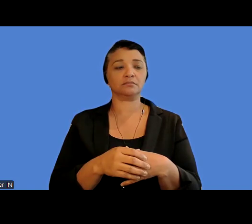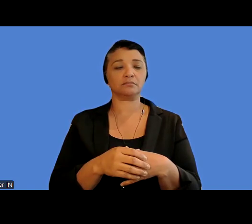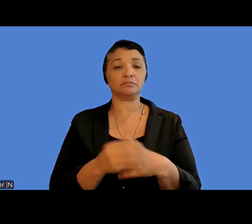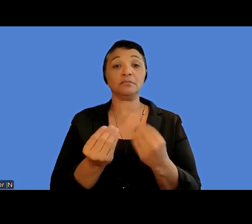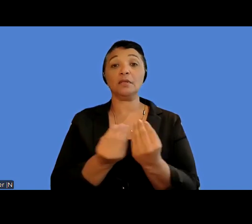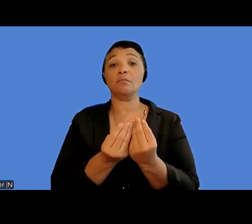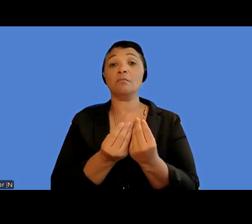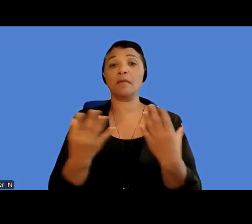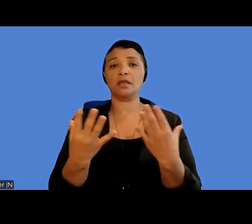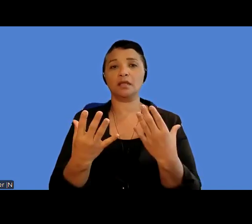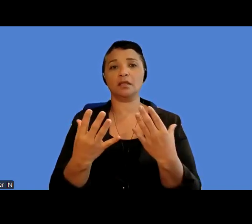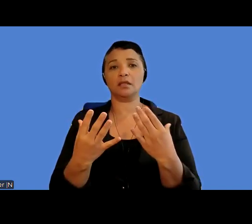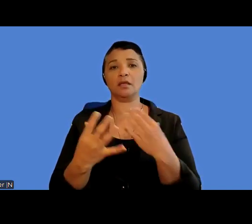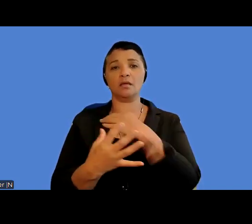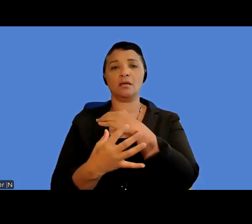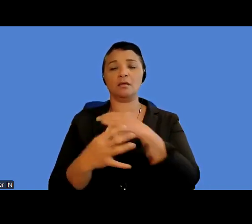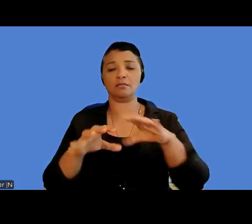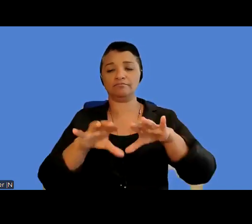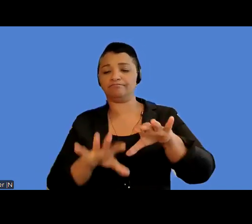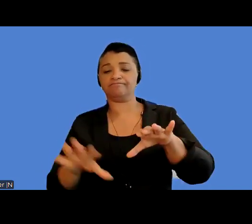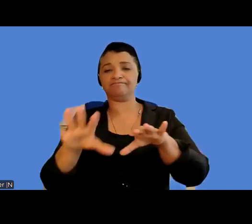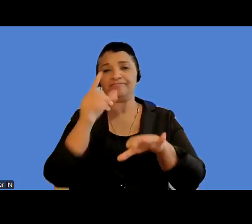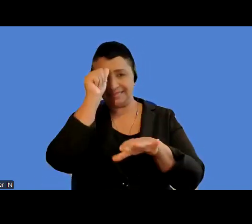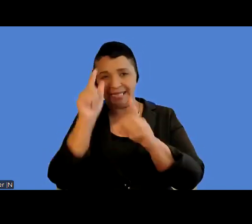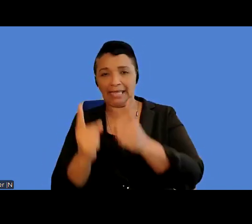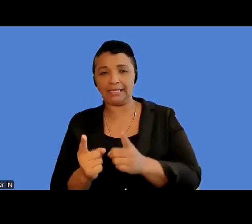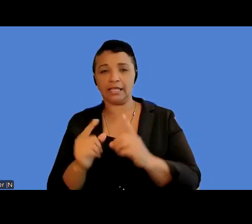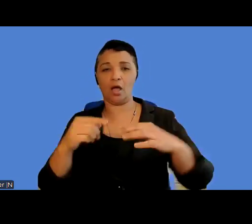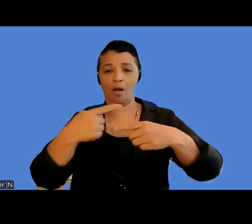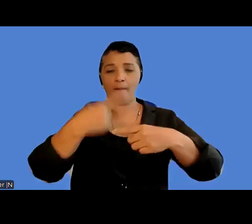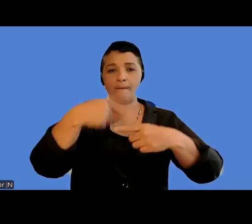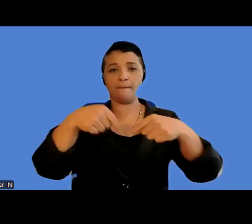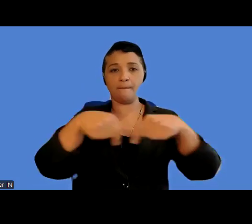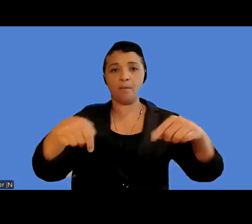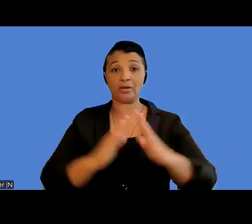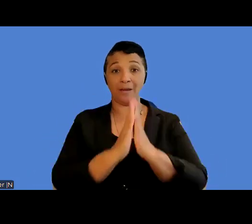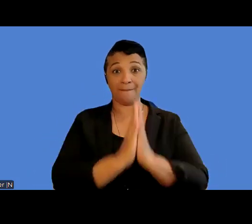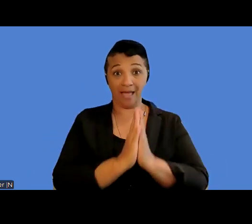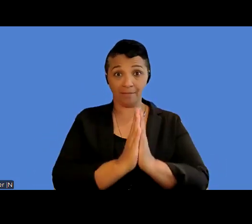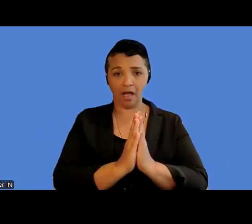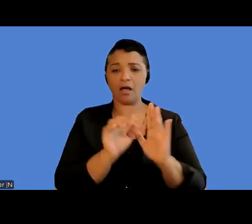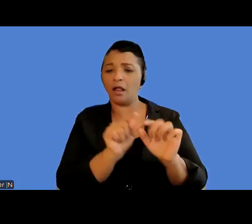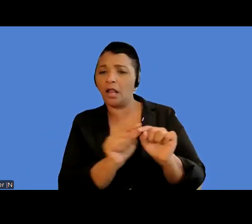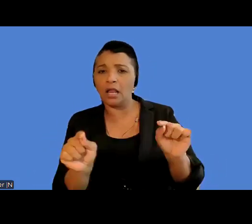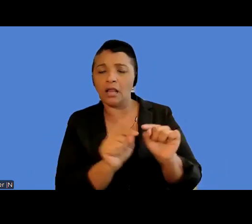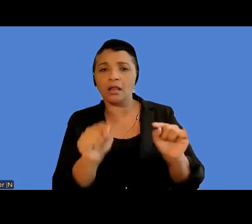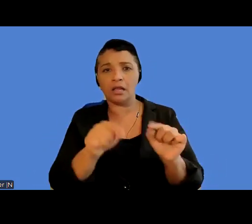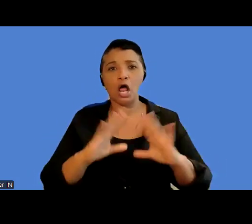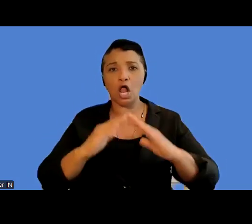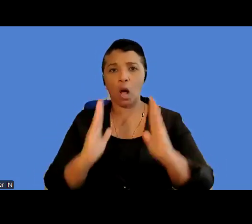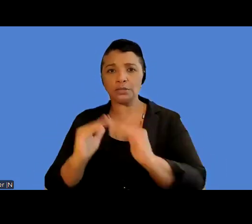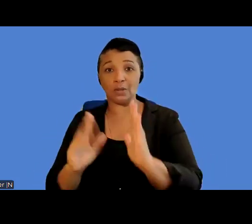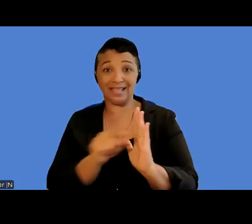Manipur, India, bordering with Myanmar, Indigenous people with disabilities face